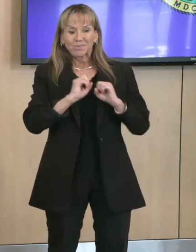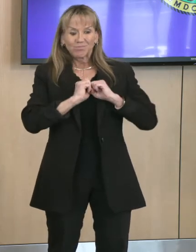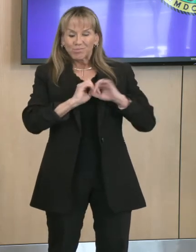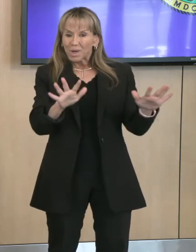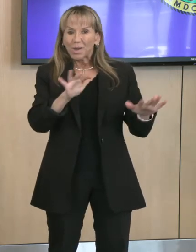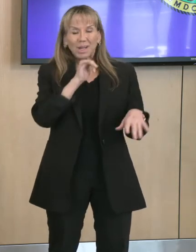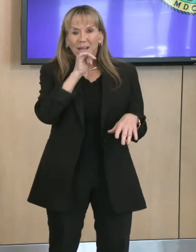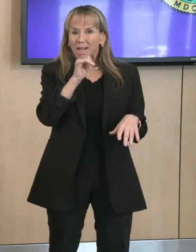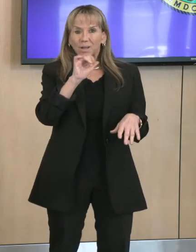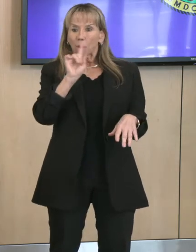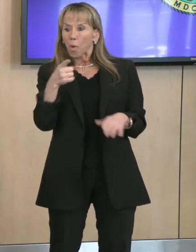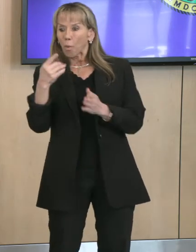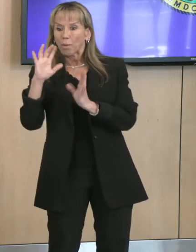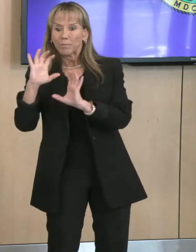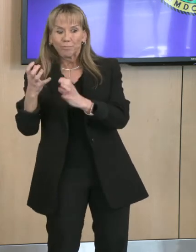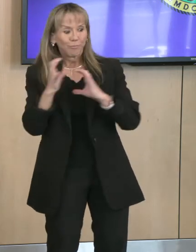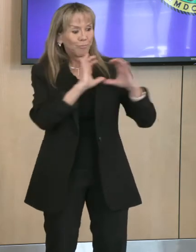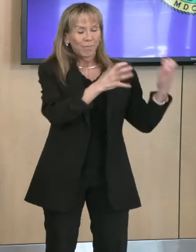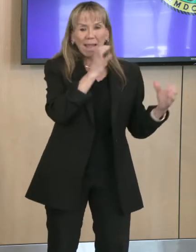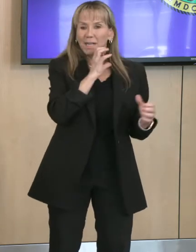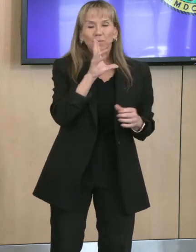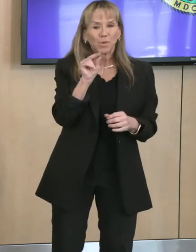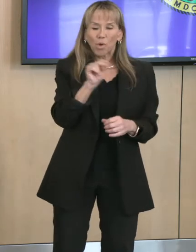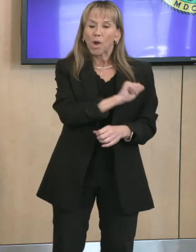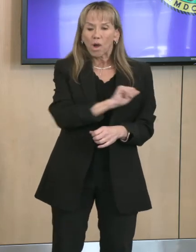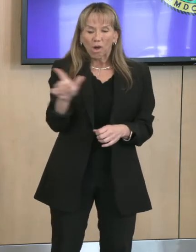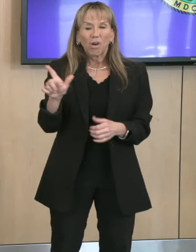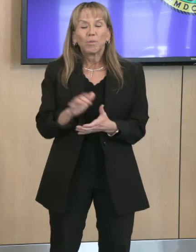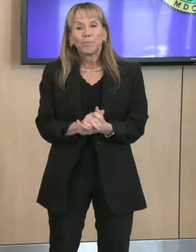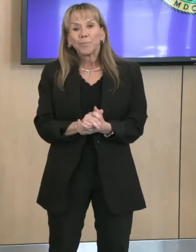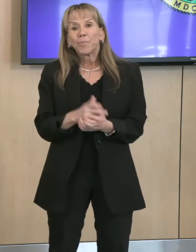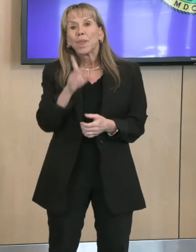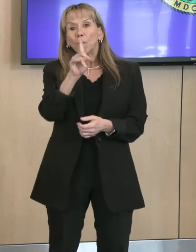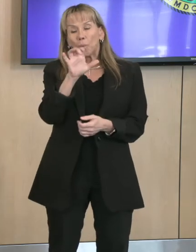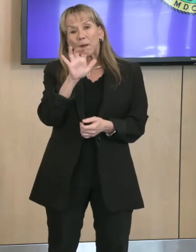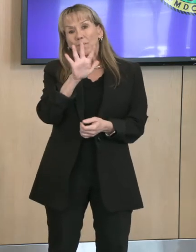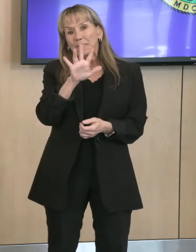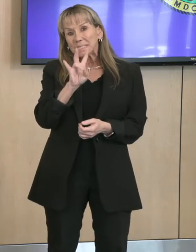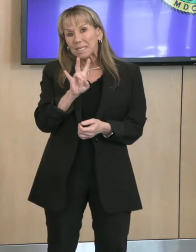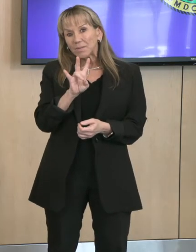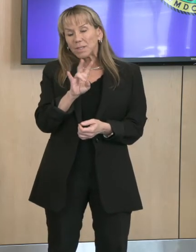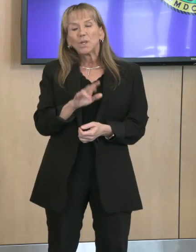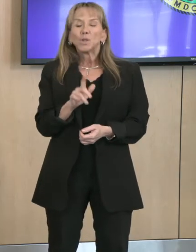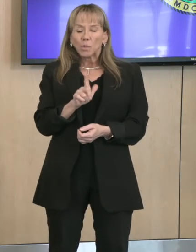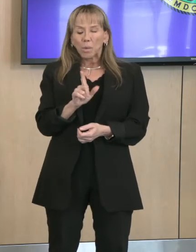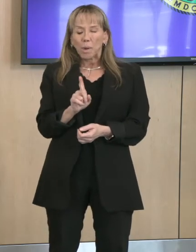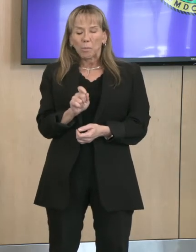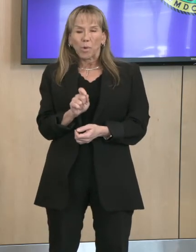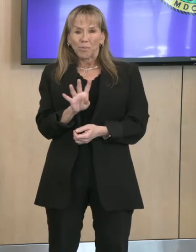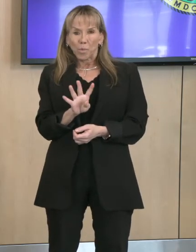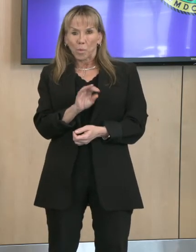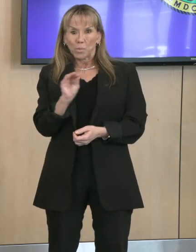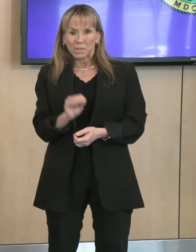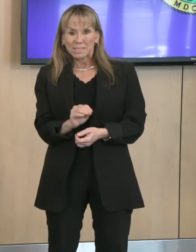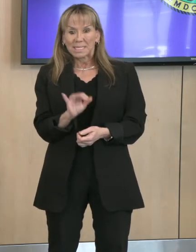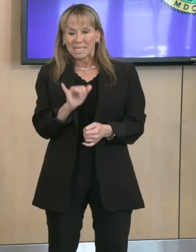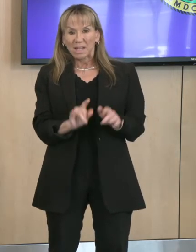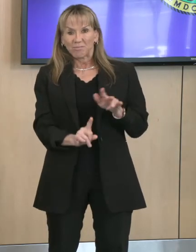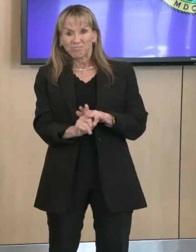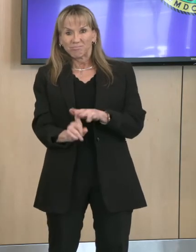affects all ages. There are 157 or 21.4% of the